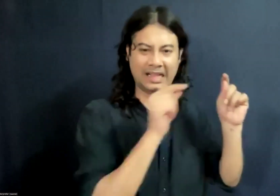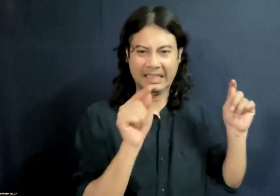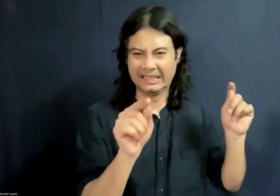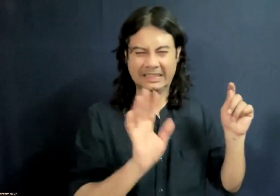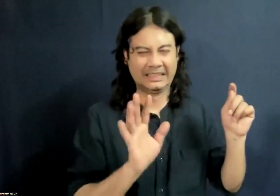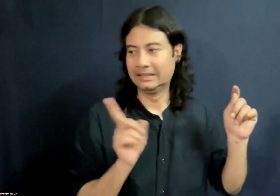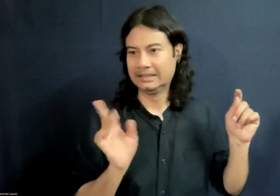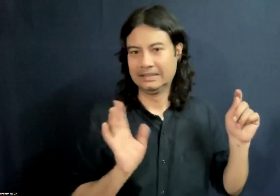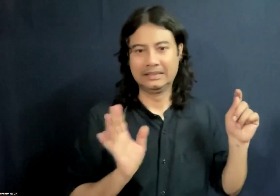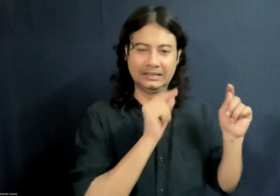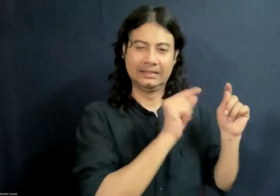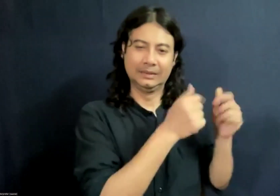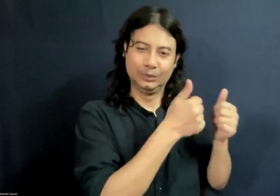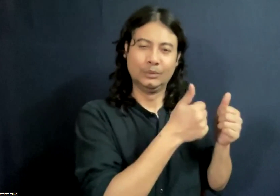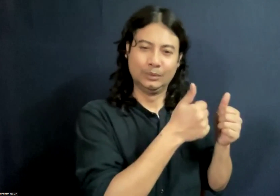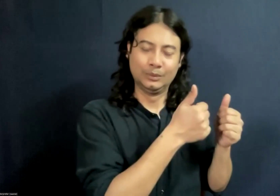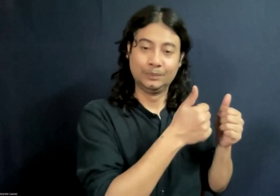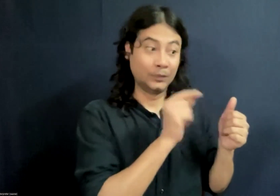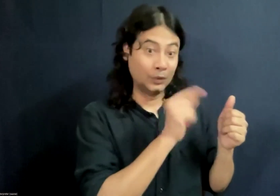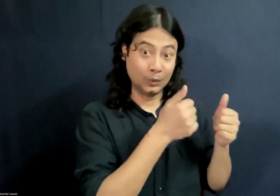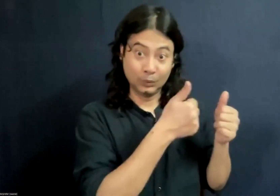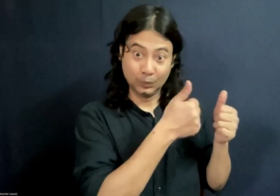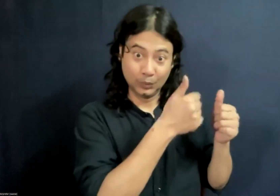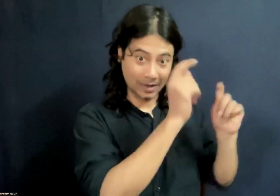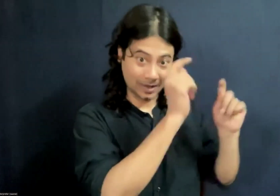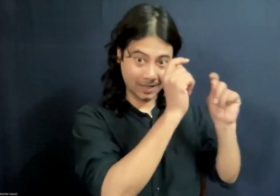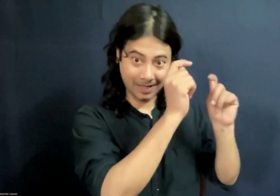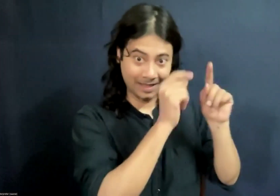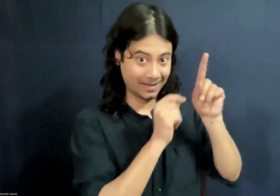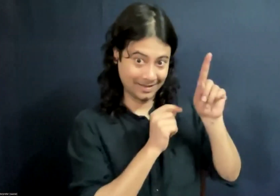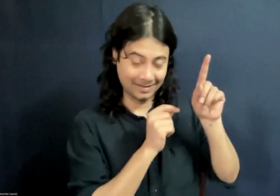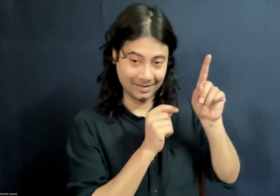is trying to tell, that what kind of charity we should give.